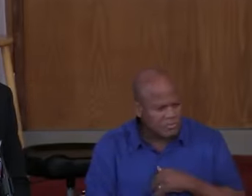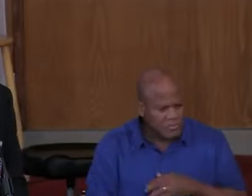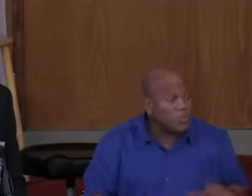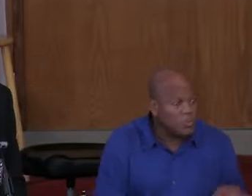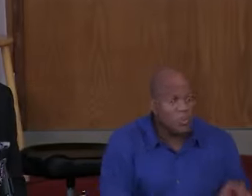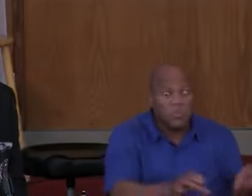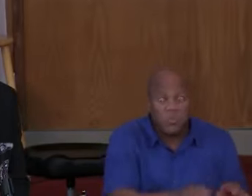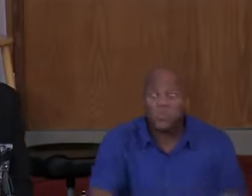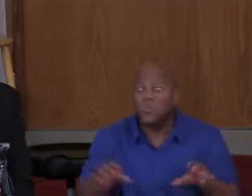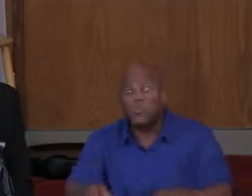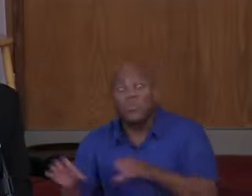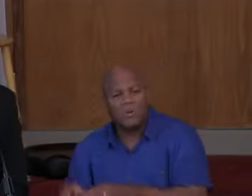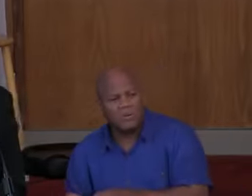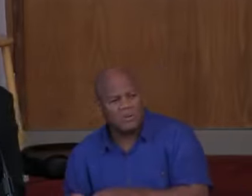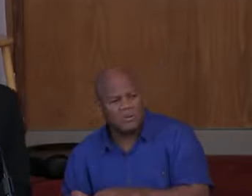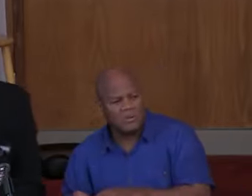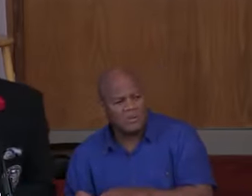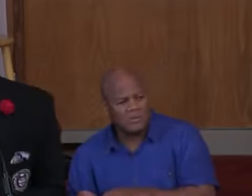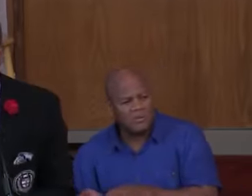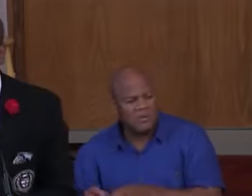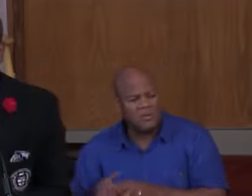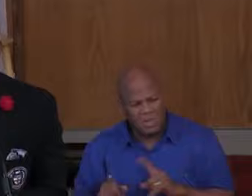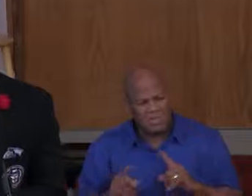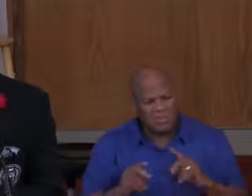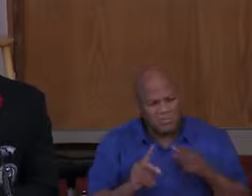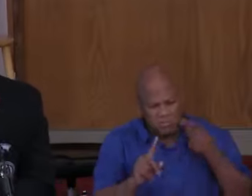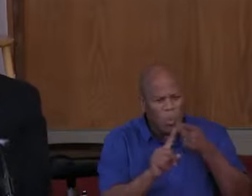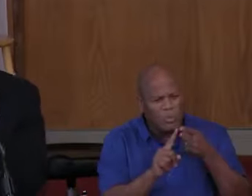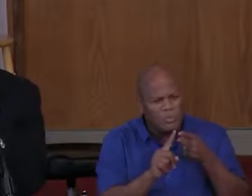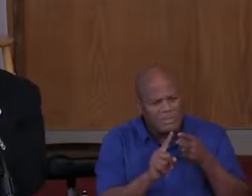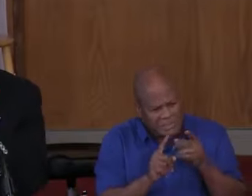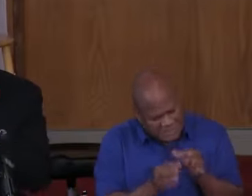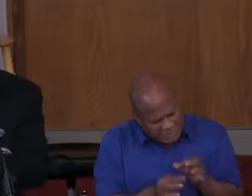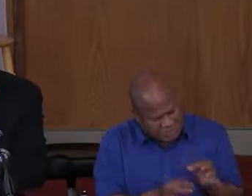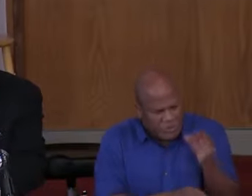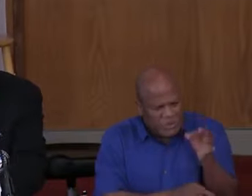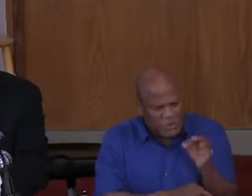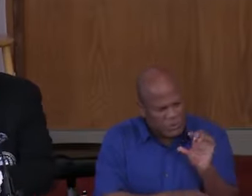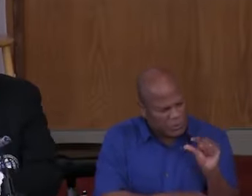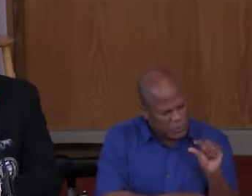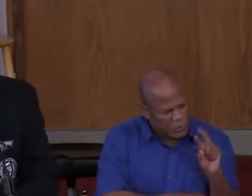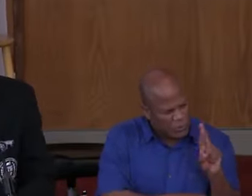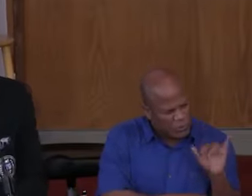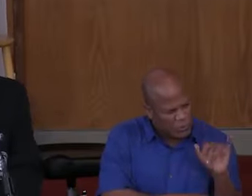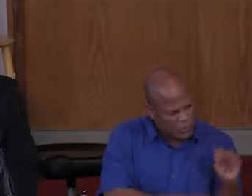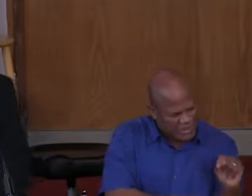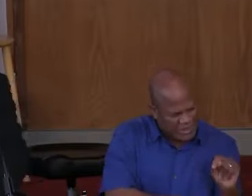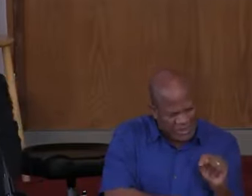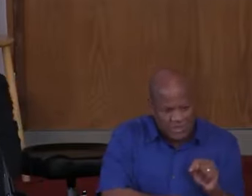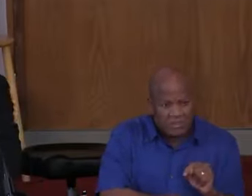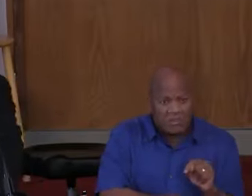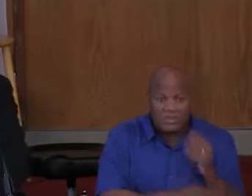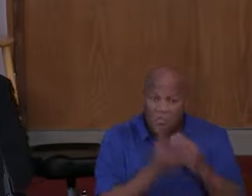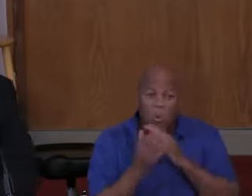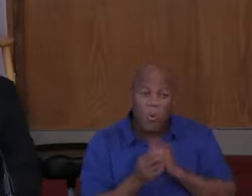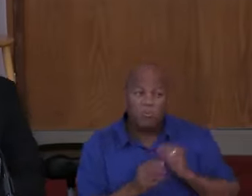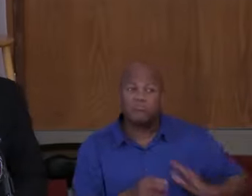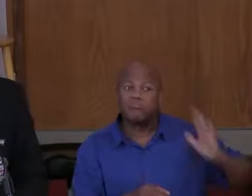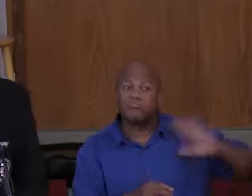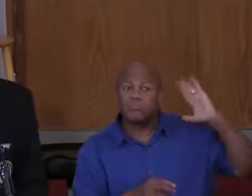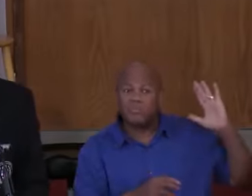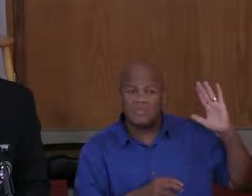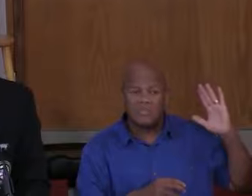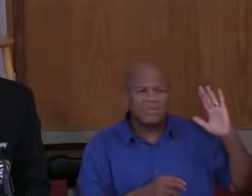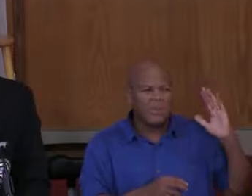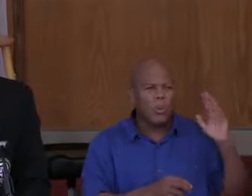It's what I call spiritual grit. Some of us older than MTV remember True Grit. It's a movie,